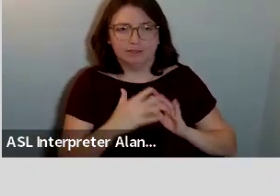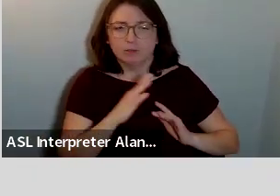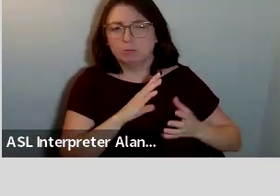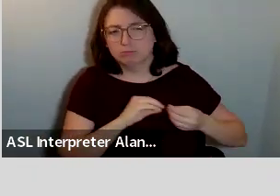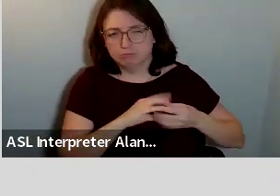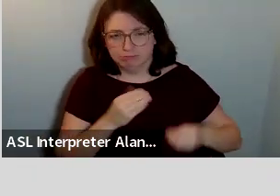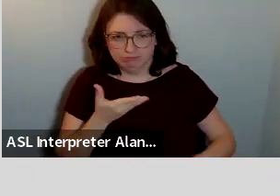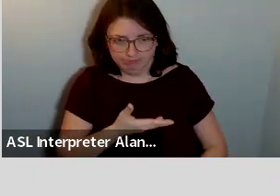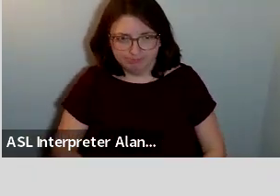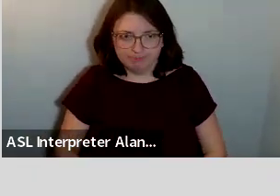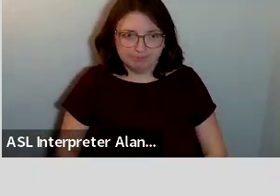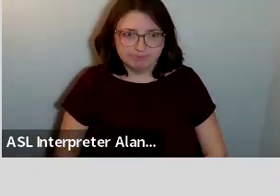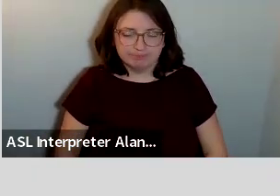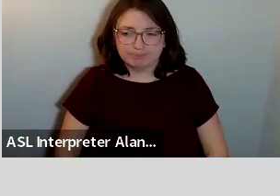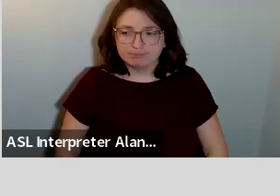her.